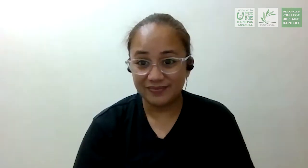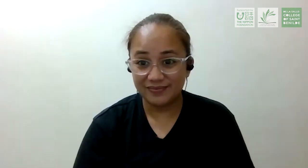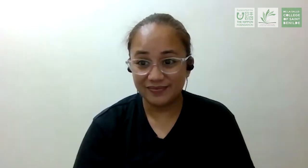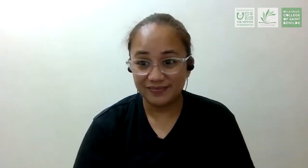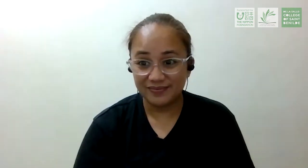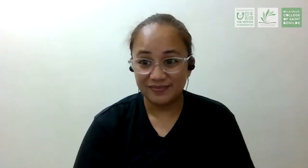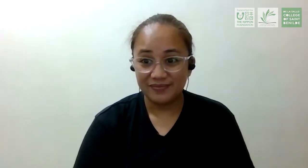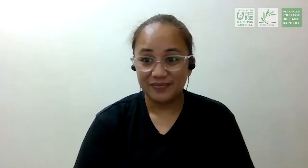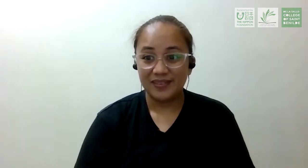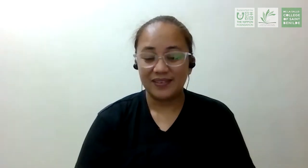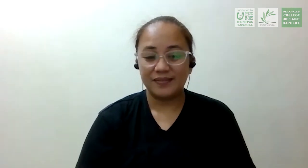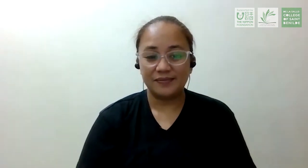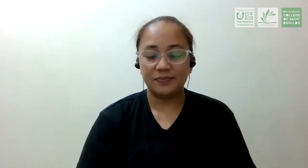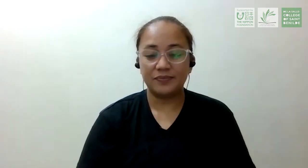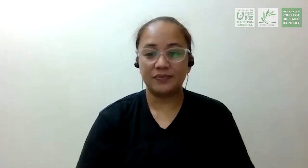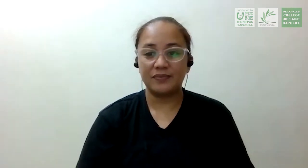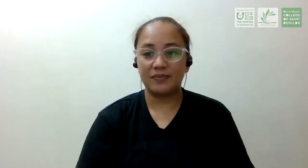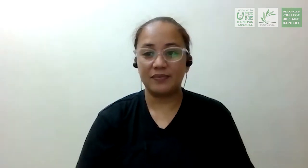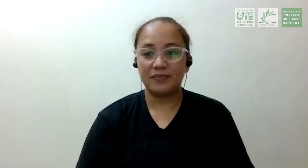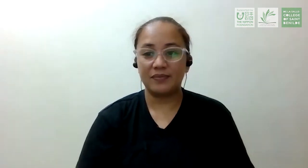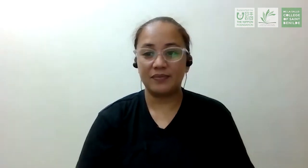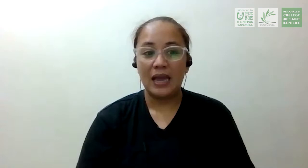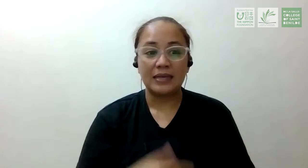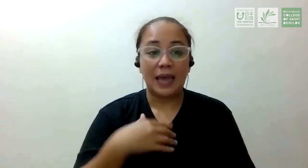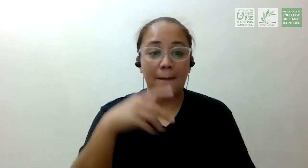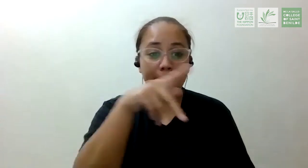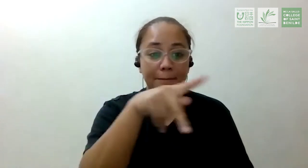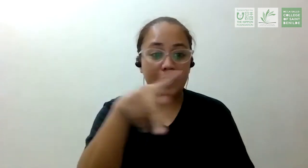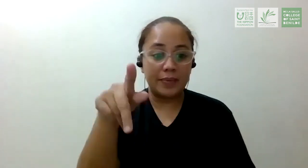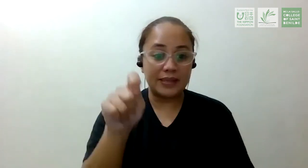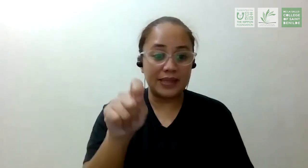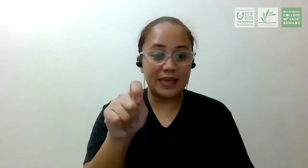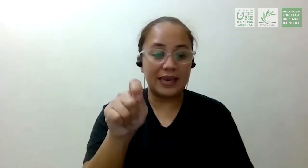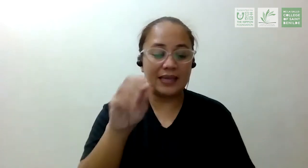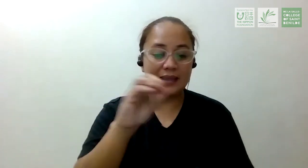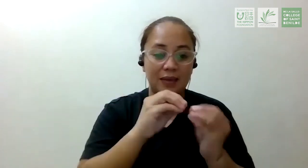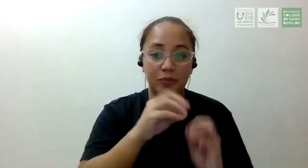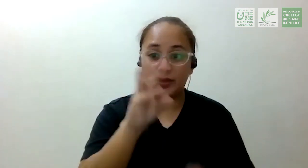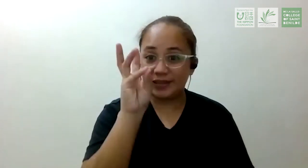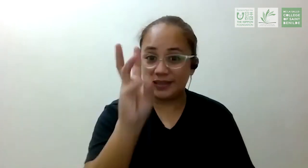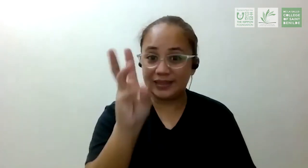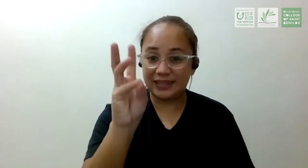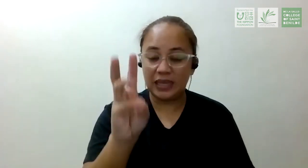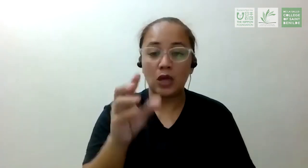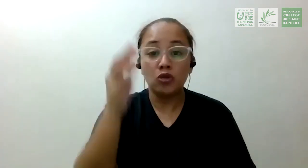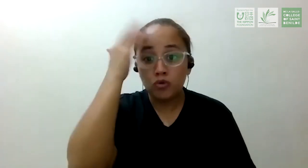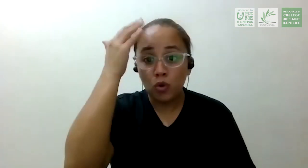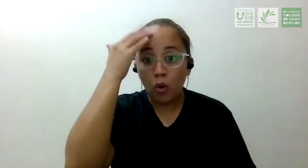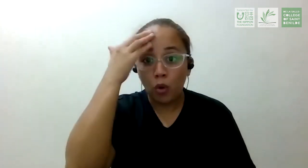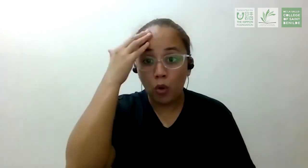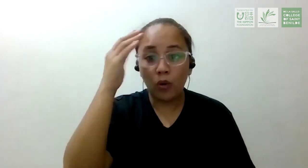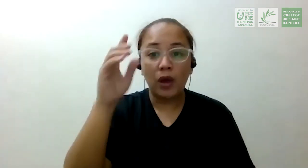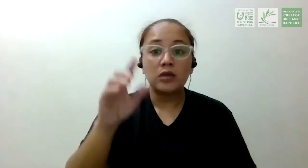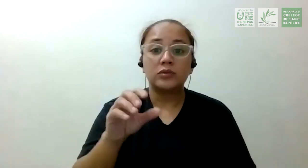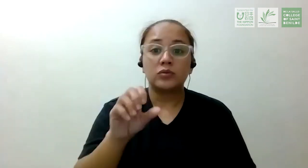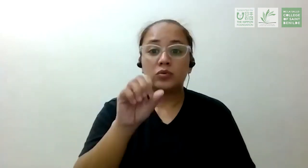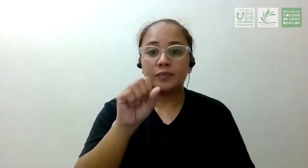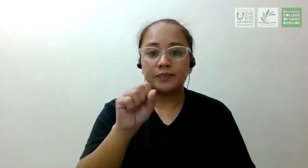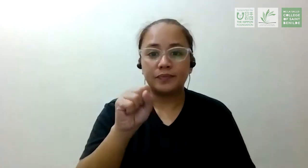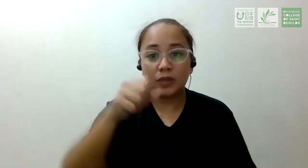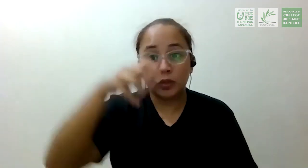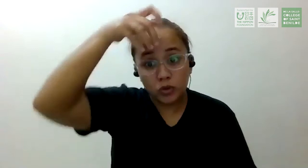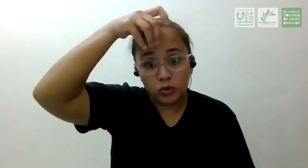So no, slide number 60, you need to know Stokey's first publication was